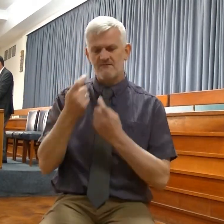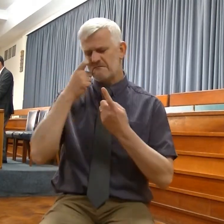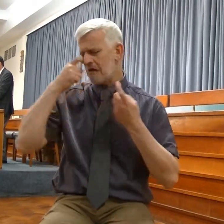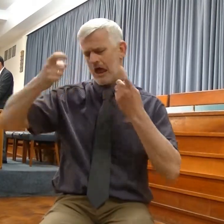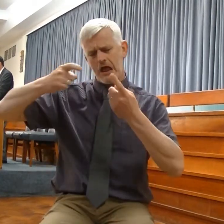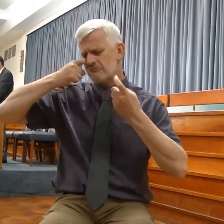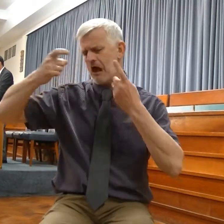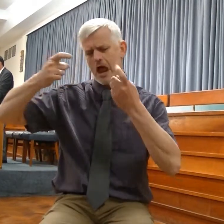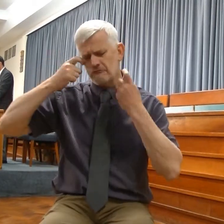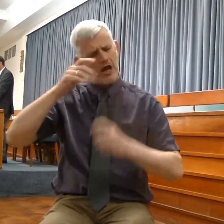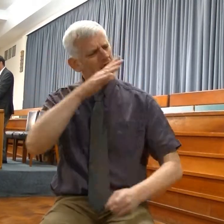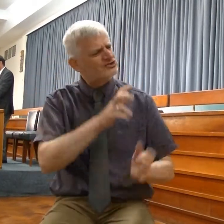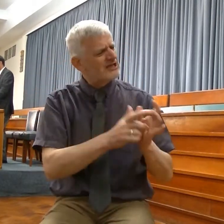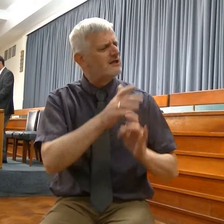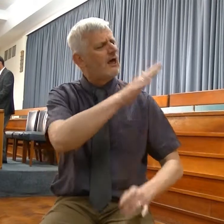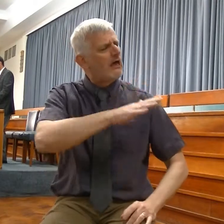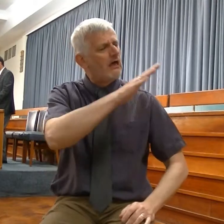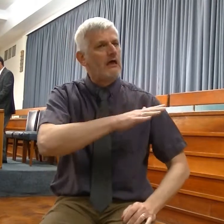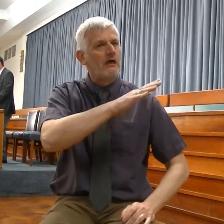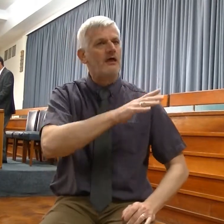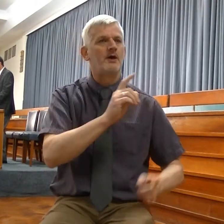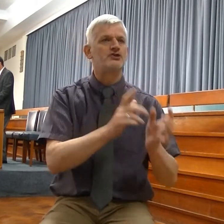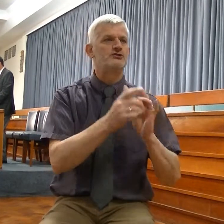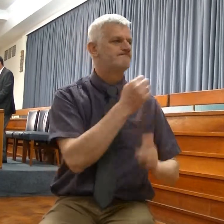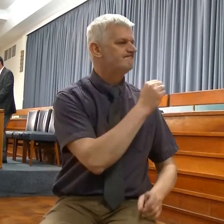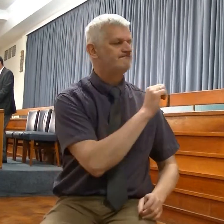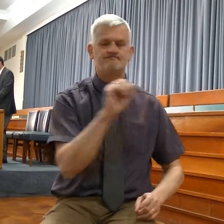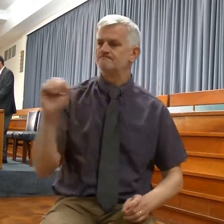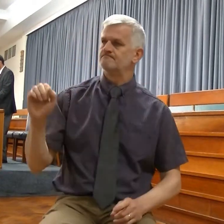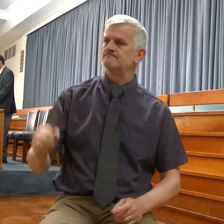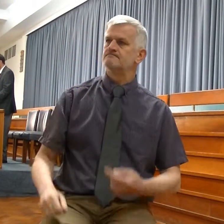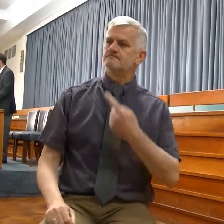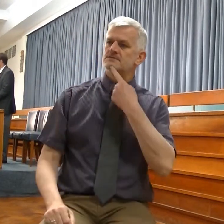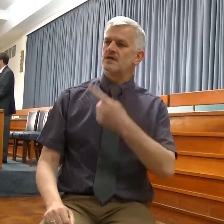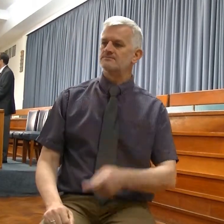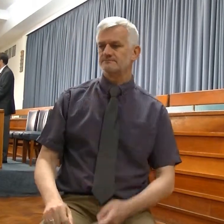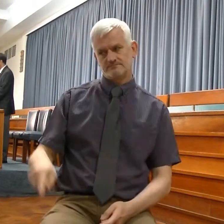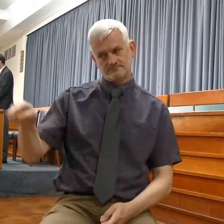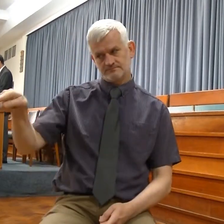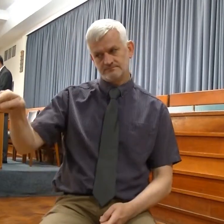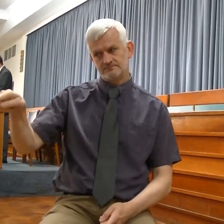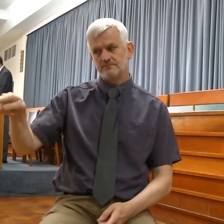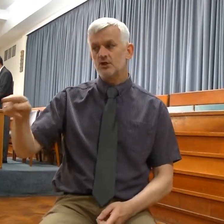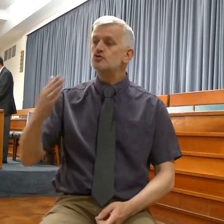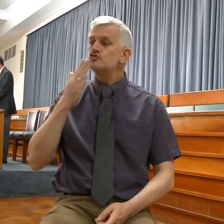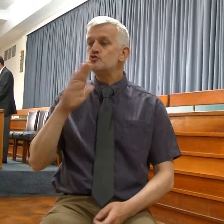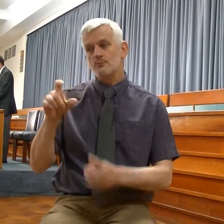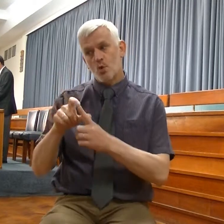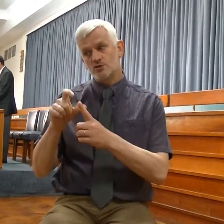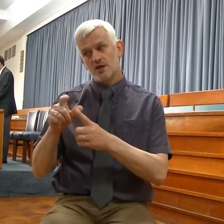him. But Jesus, turning unto them, said, Daughters of